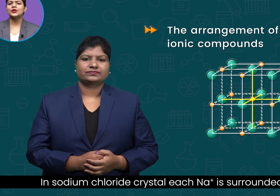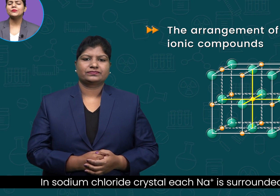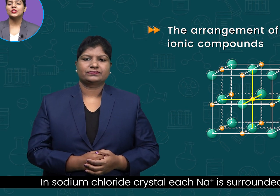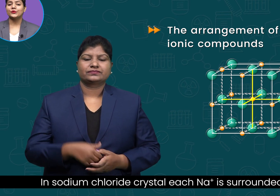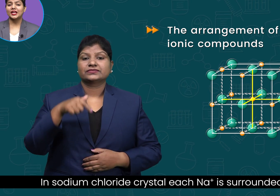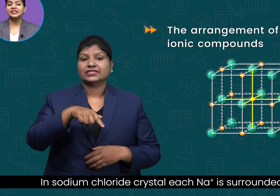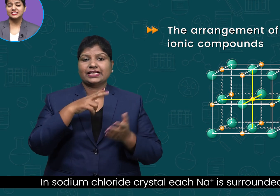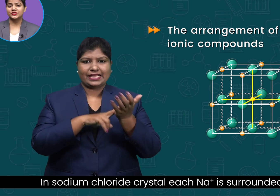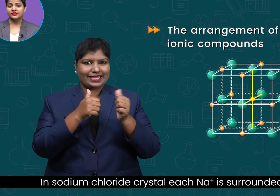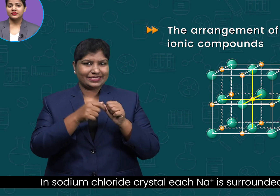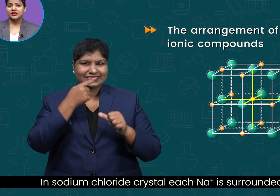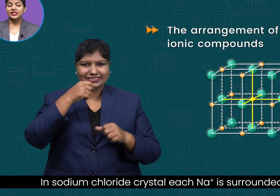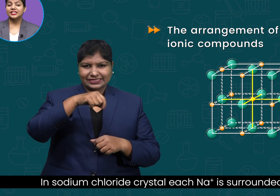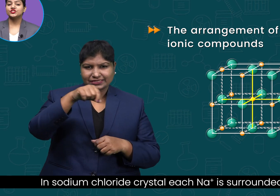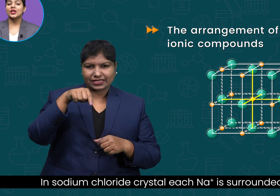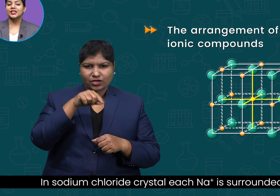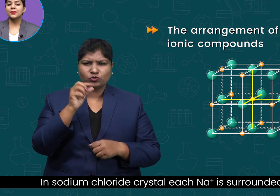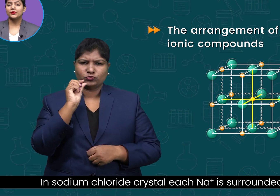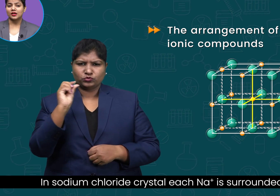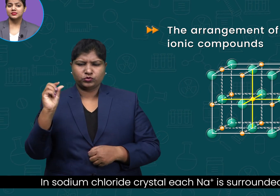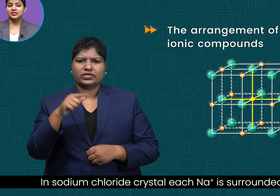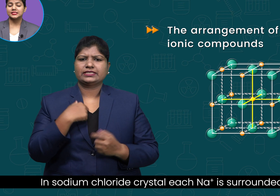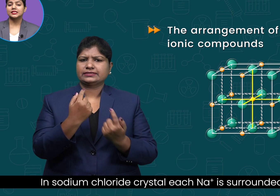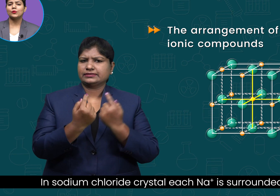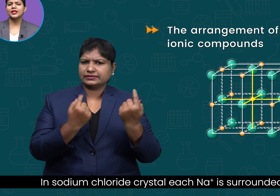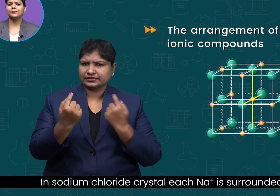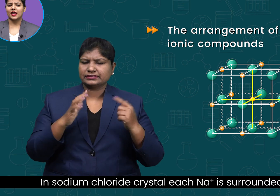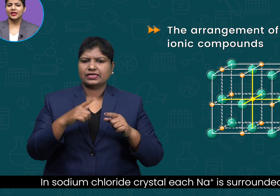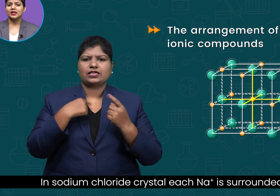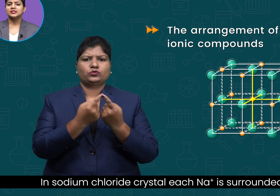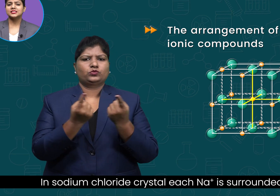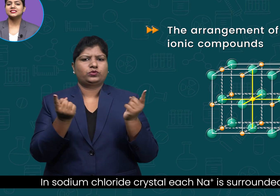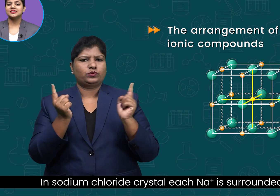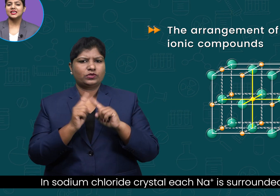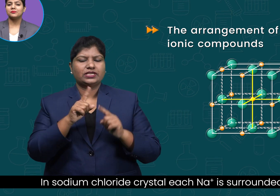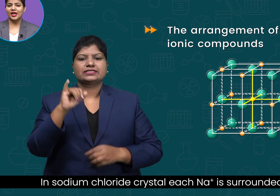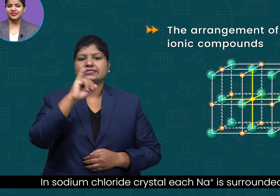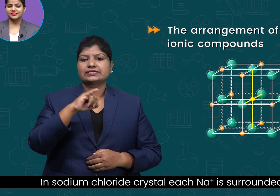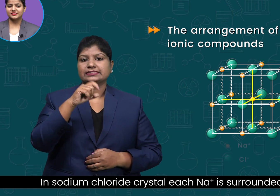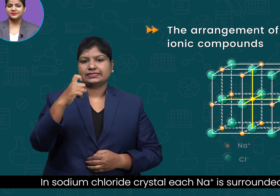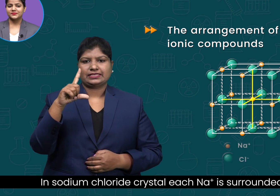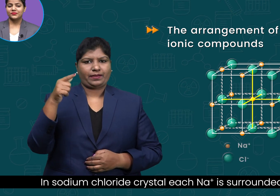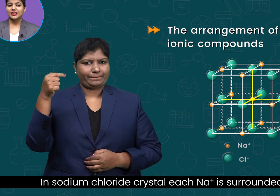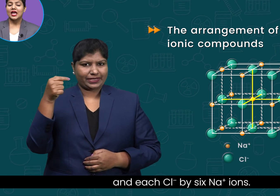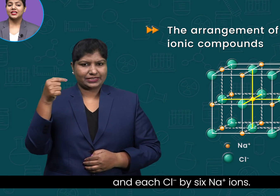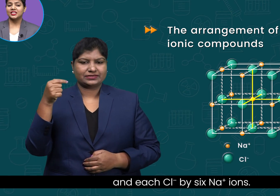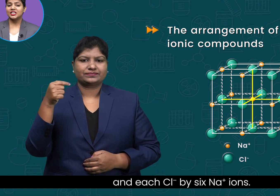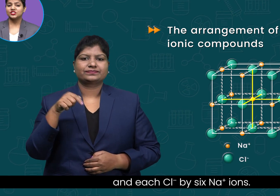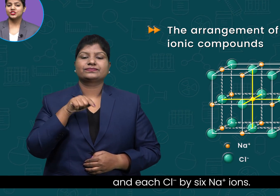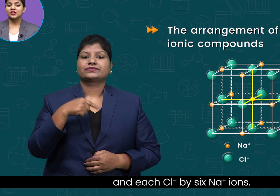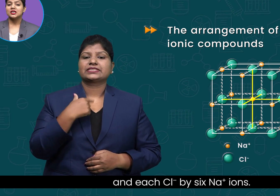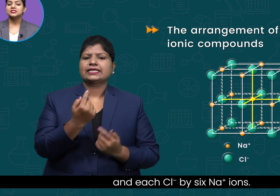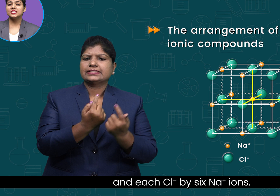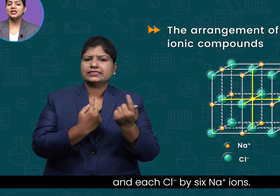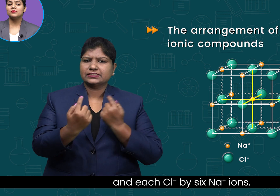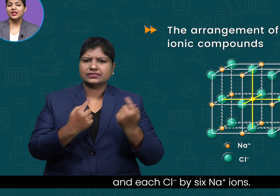In sodium chloride crystal, each Na plus is surrounded by 6 Cl minus and